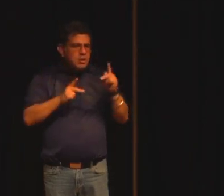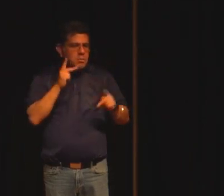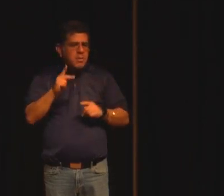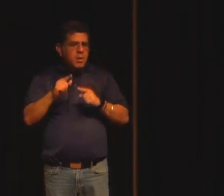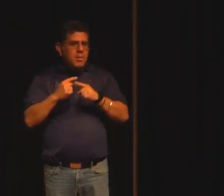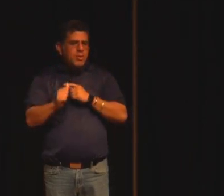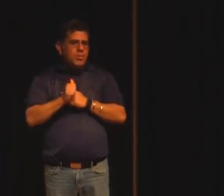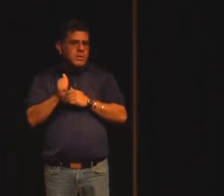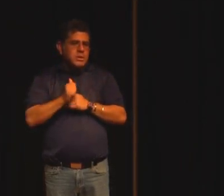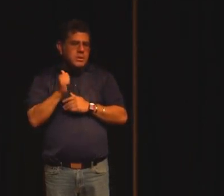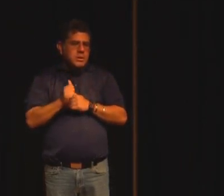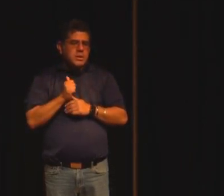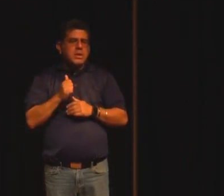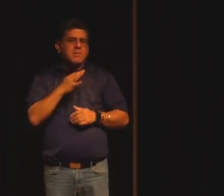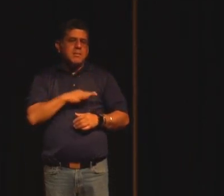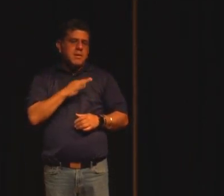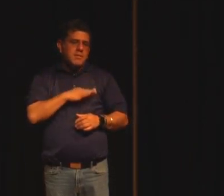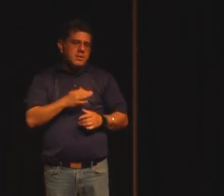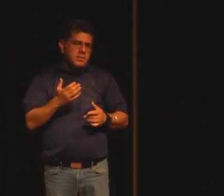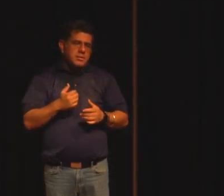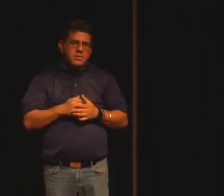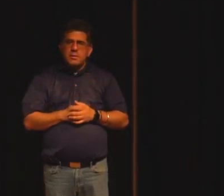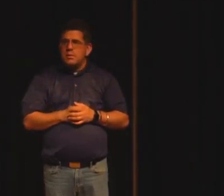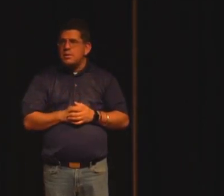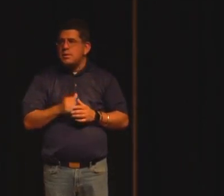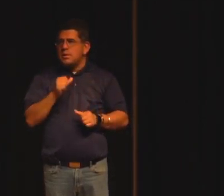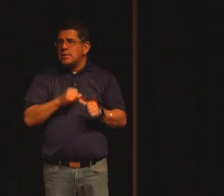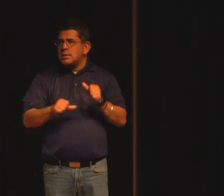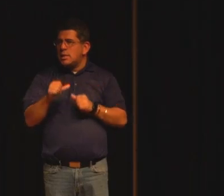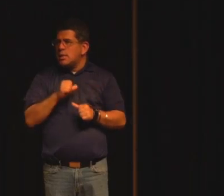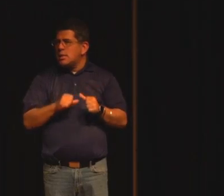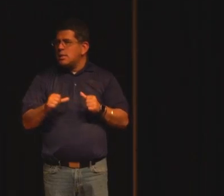about the risks and about the benefits, and as a society,